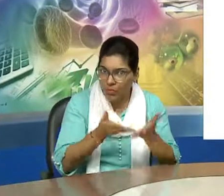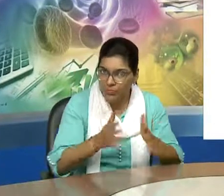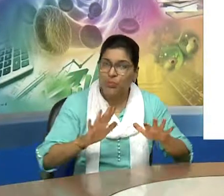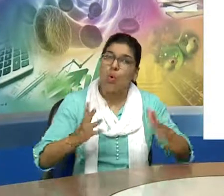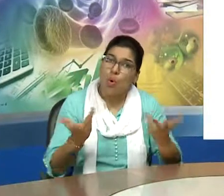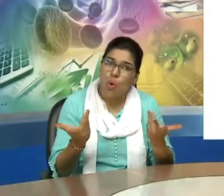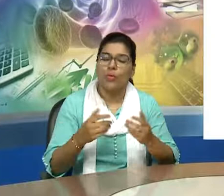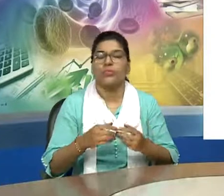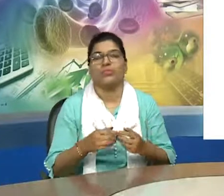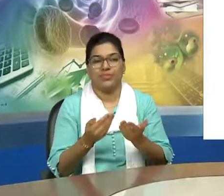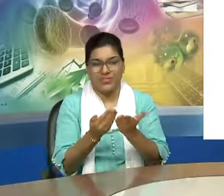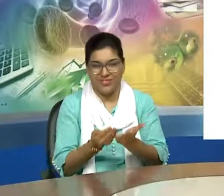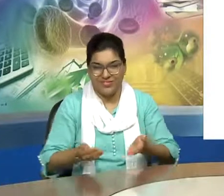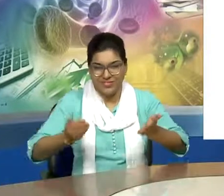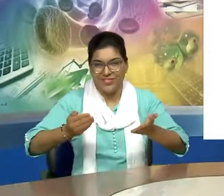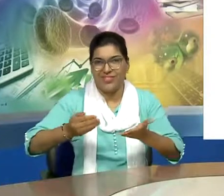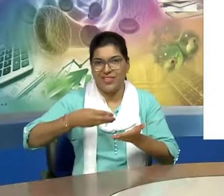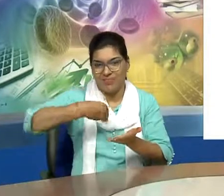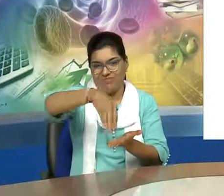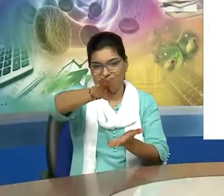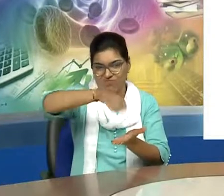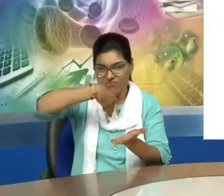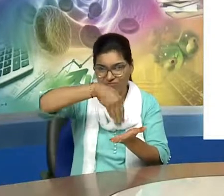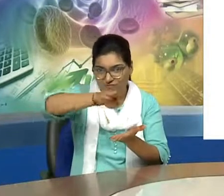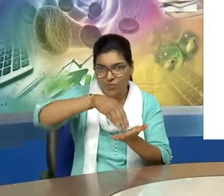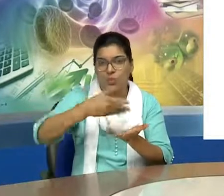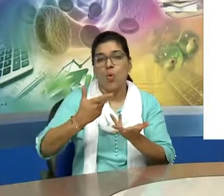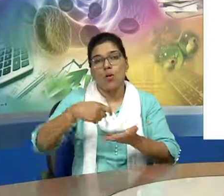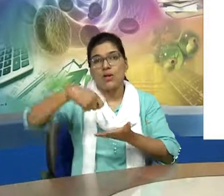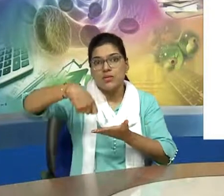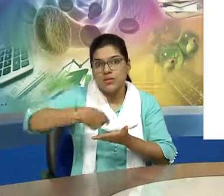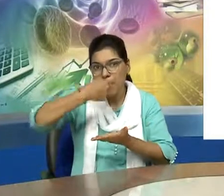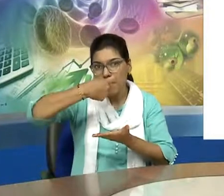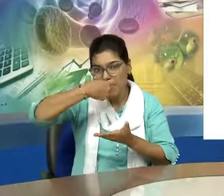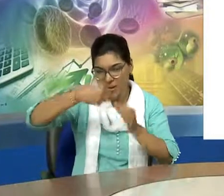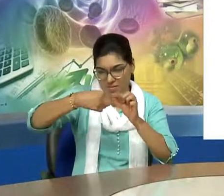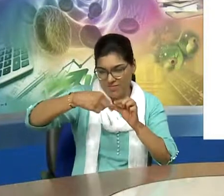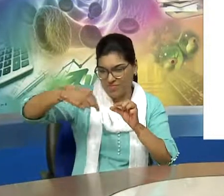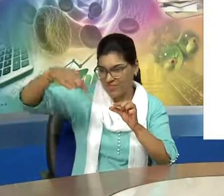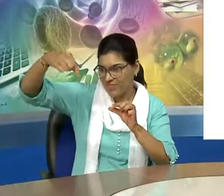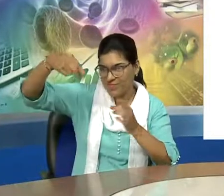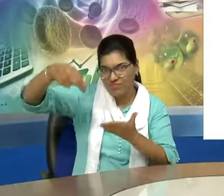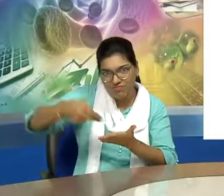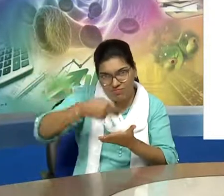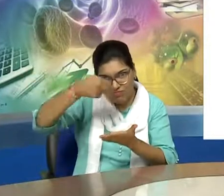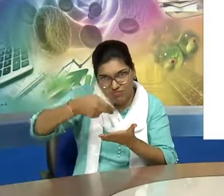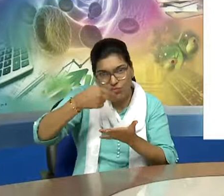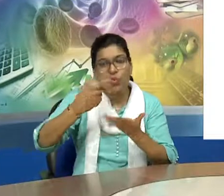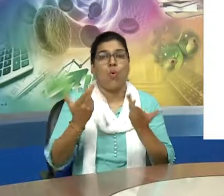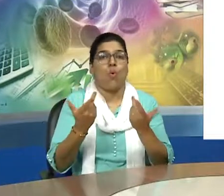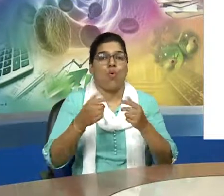Like we make lots of things from gold, so gold is received from those